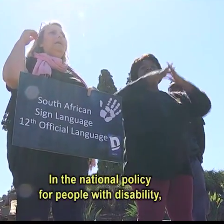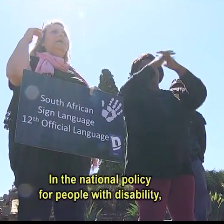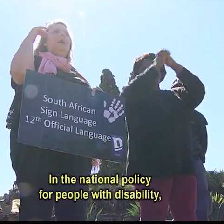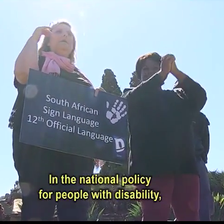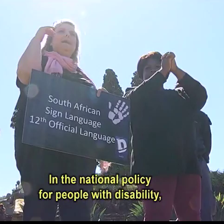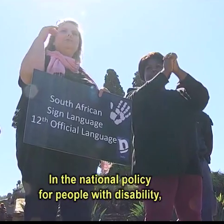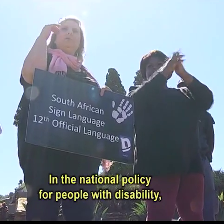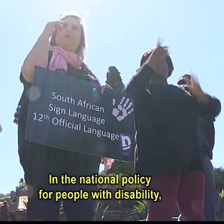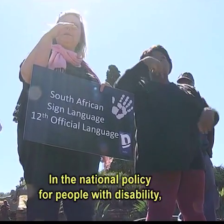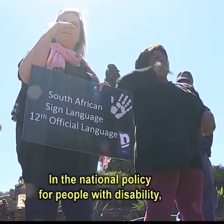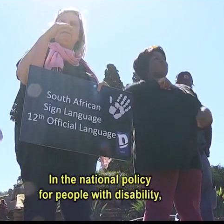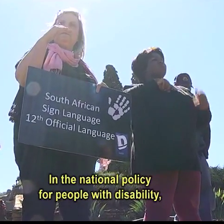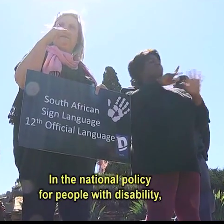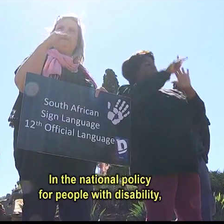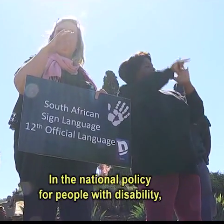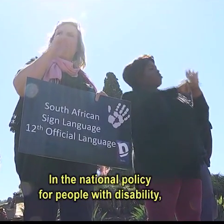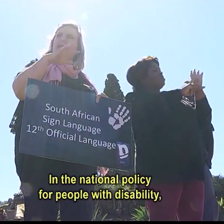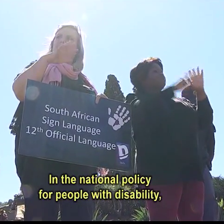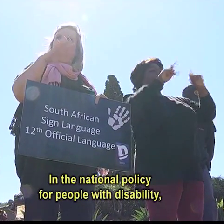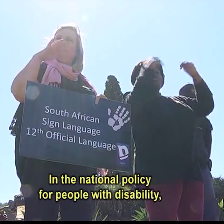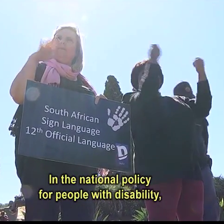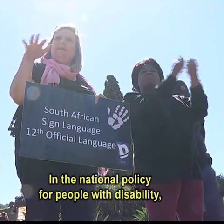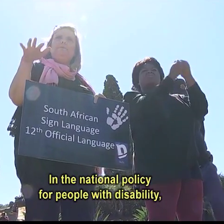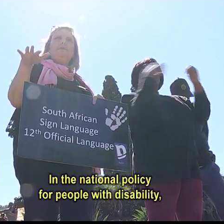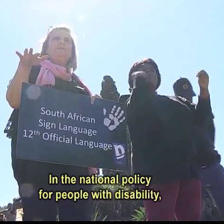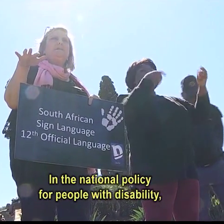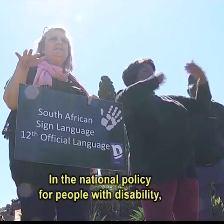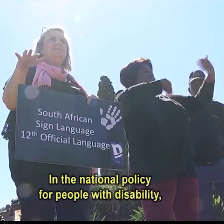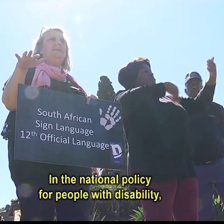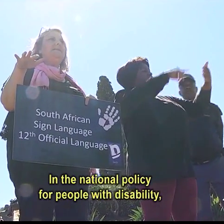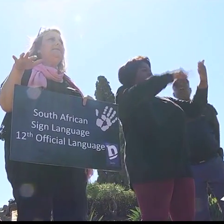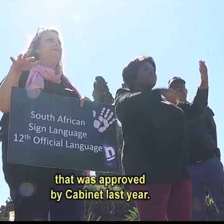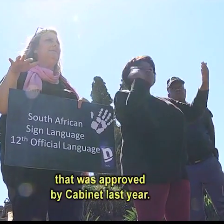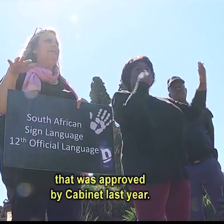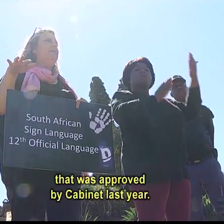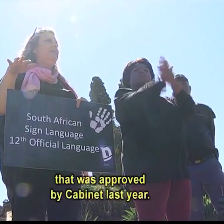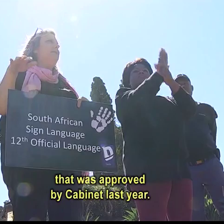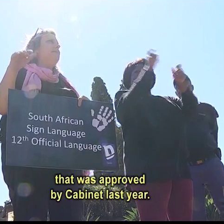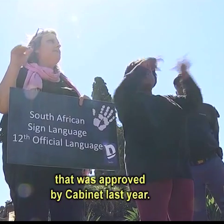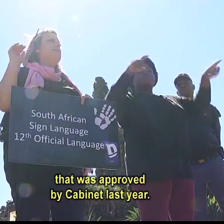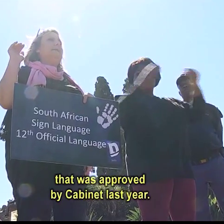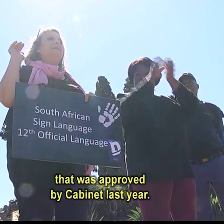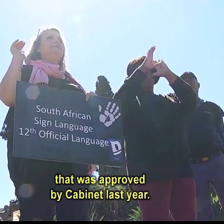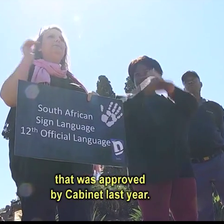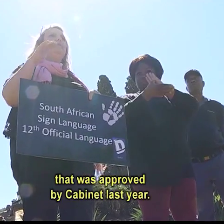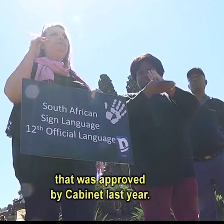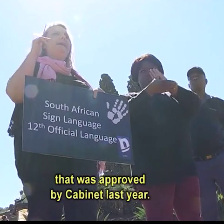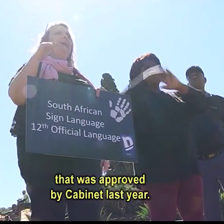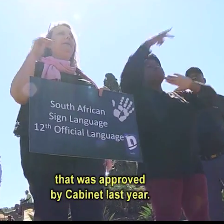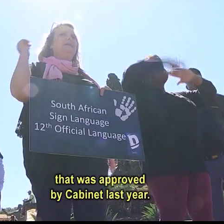in our national policy on disability, the white paper on the rights of persons with disabilities, that was approved by Cabinet